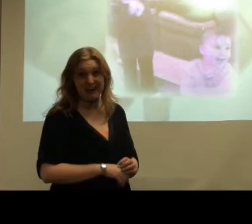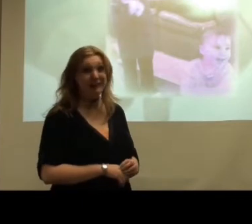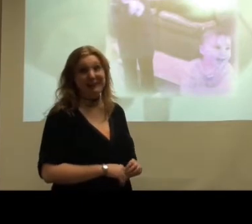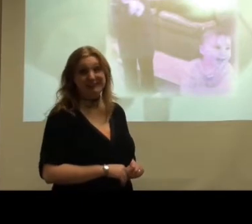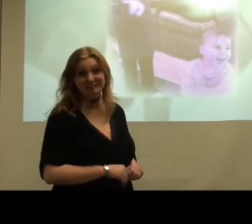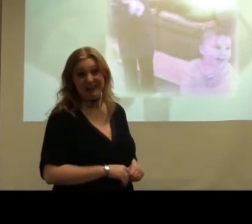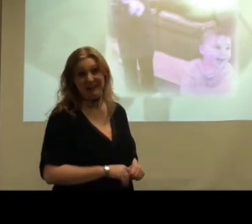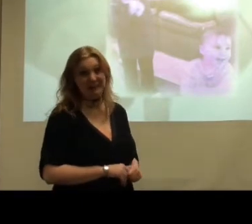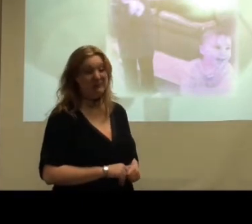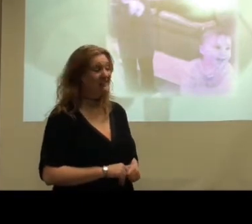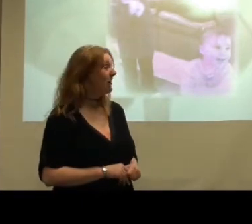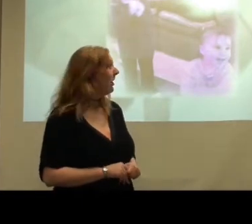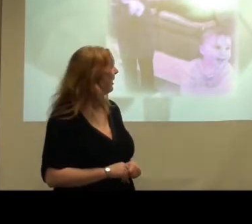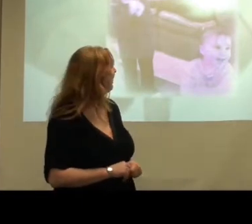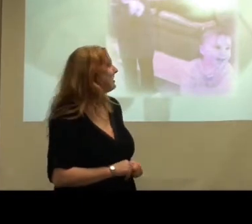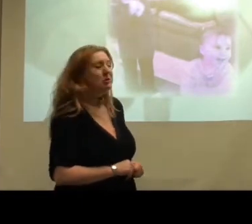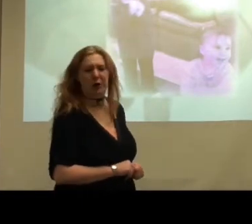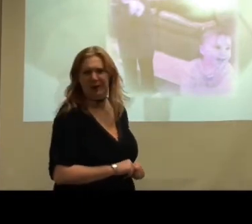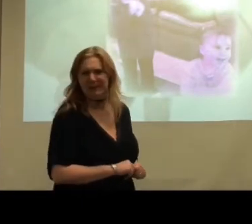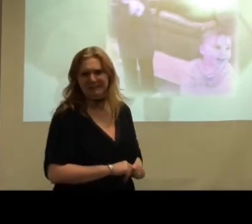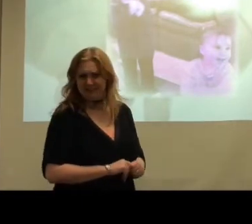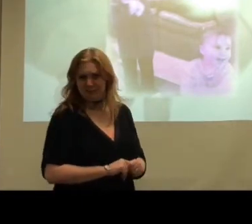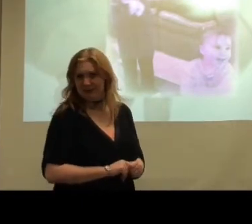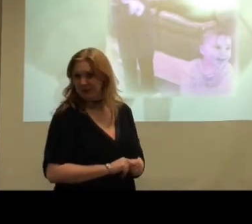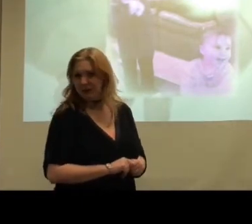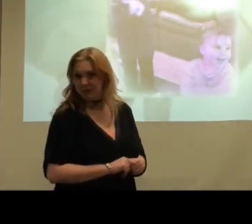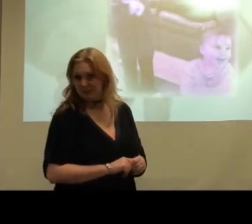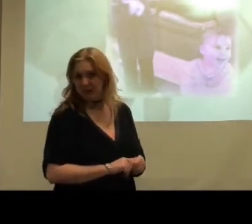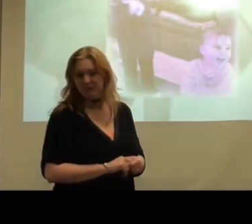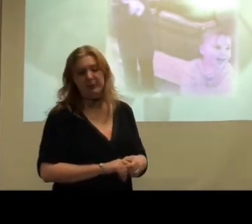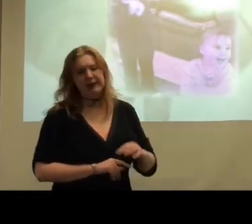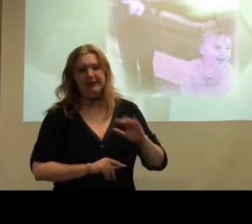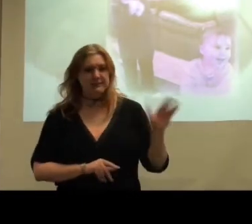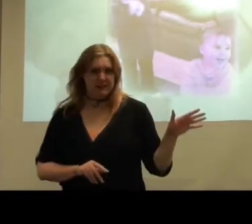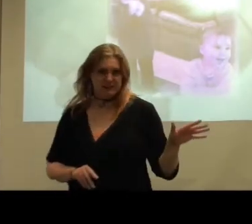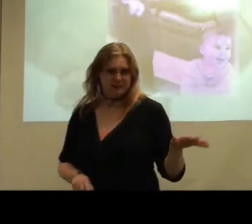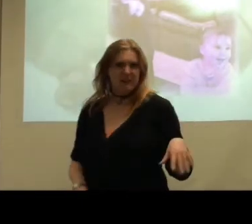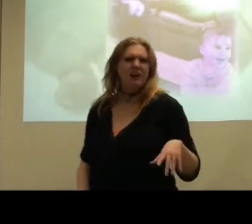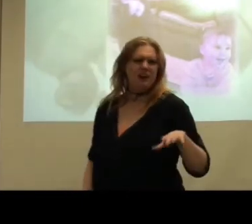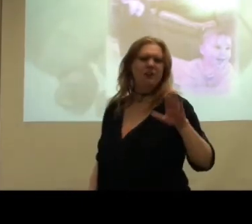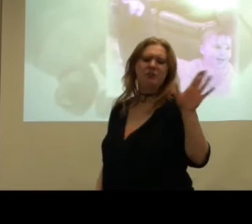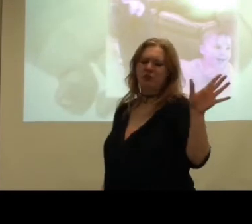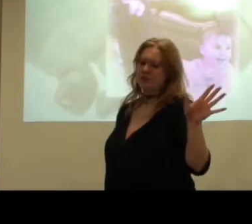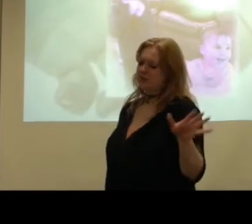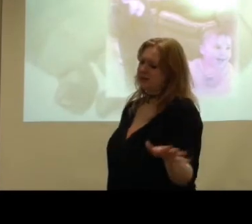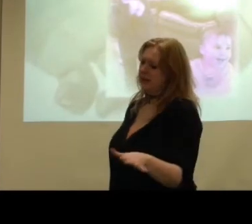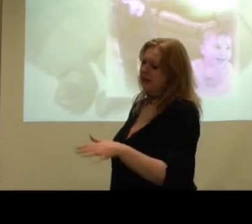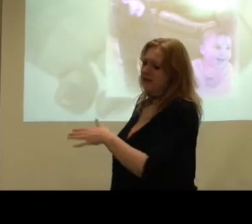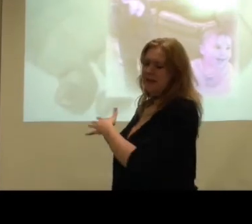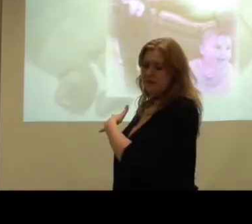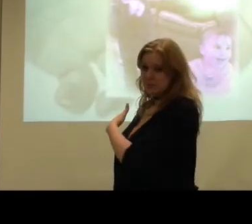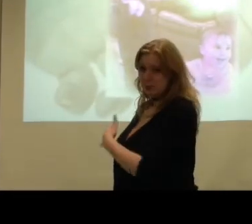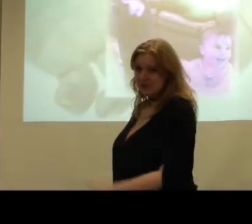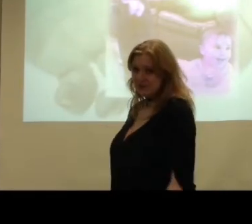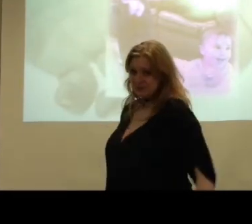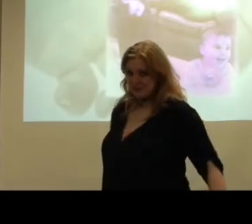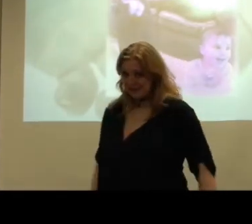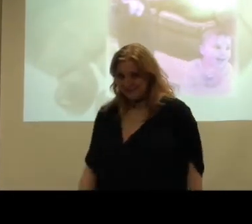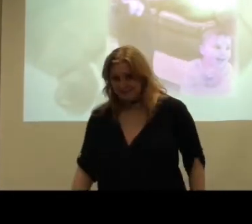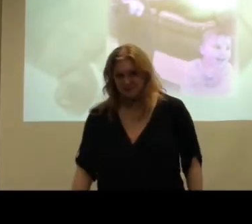how little ones are. Nolan gets in the picture a couple times, but like I said, he's a little too sophisticated at this point to